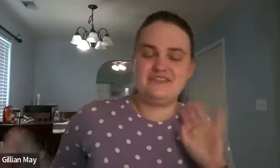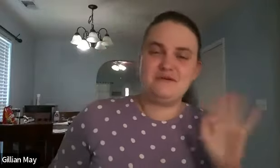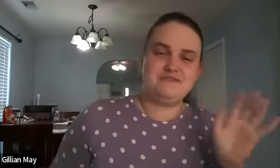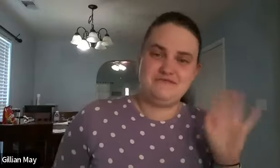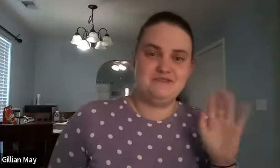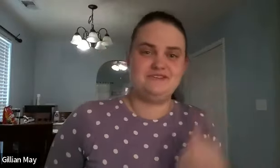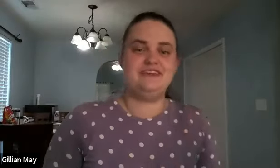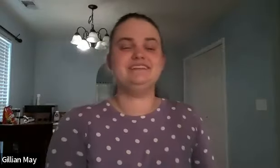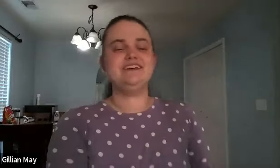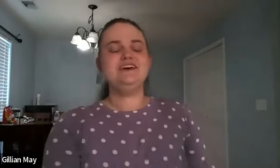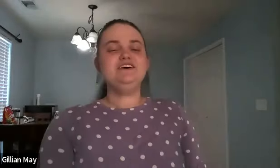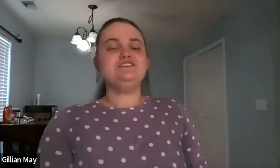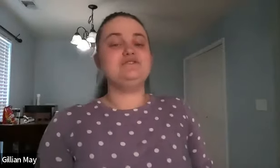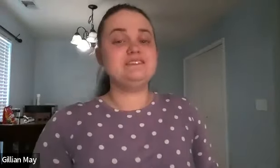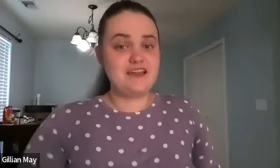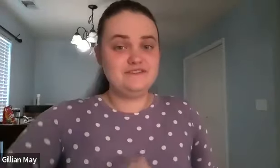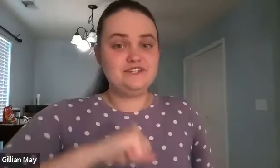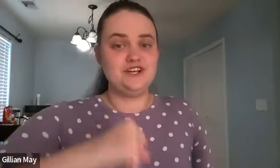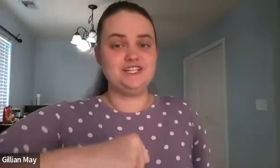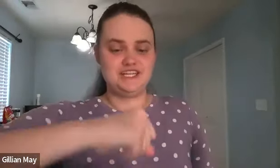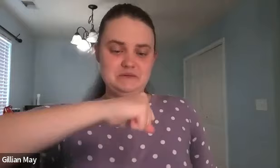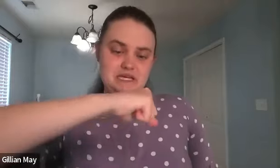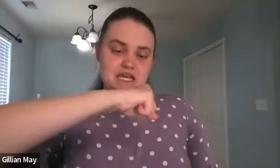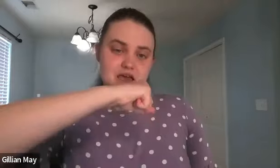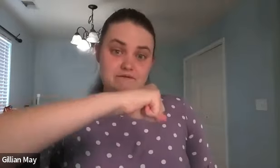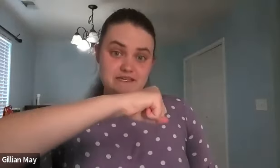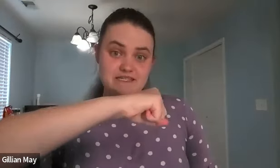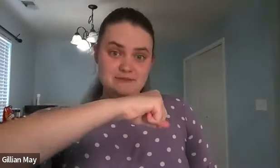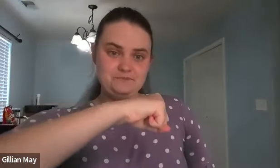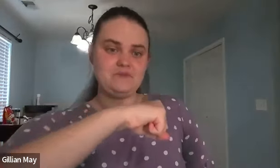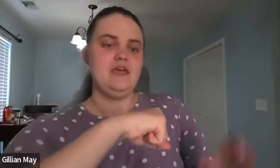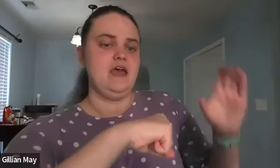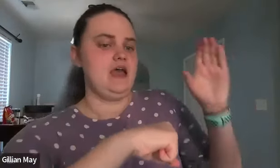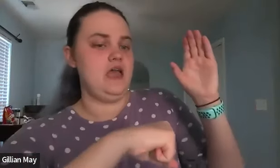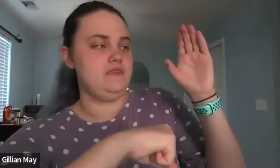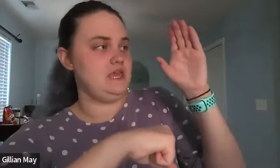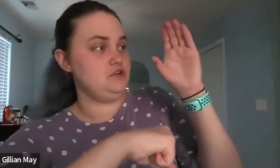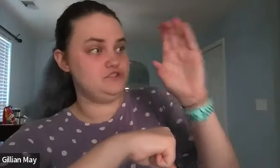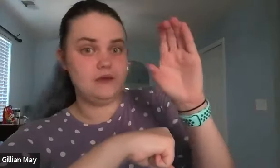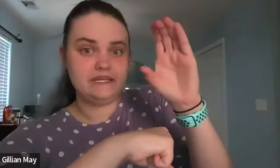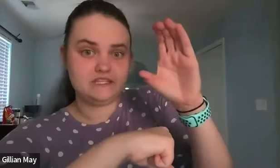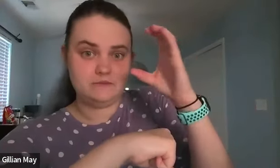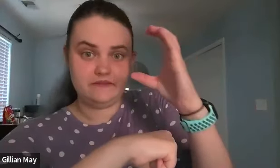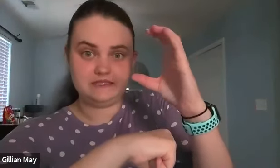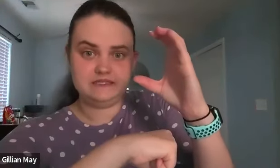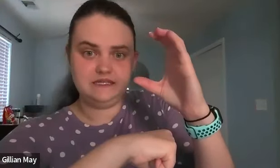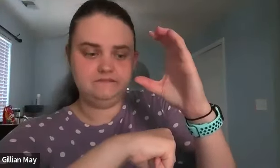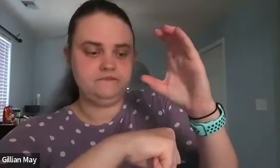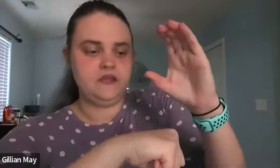think one of her favorite things. So the sign for church is going to be a fist. And then your dominant is going to be in that C.